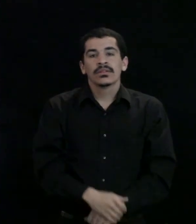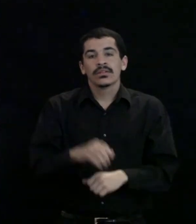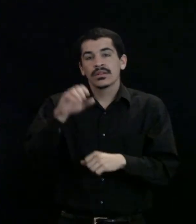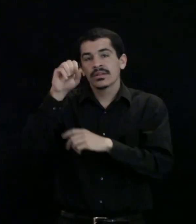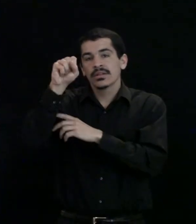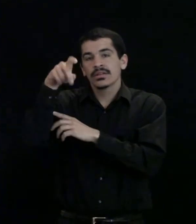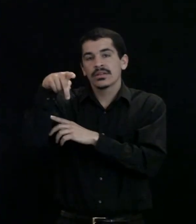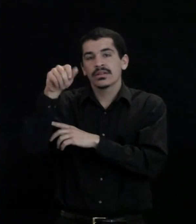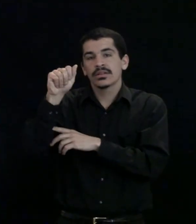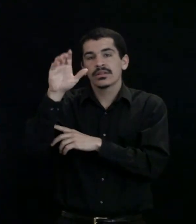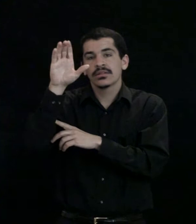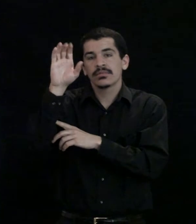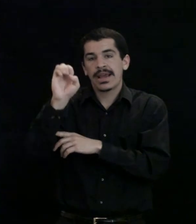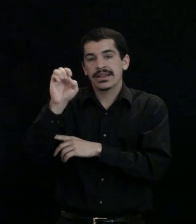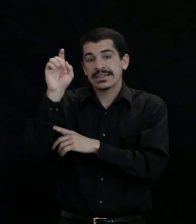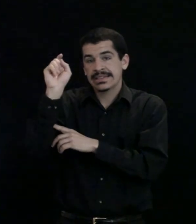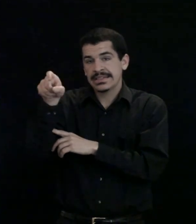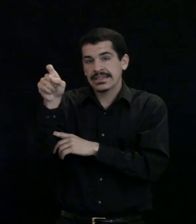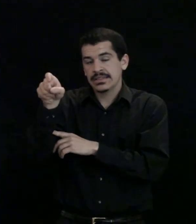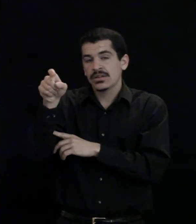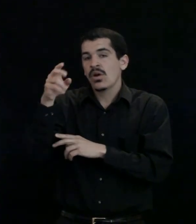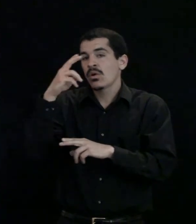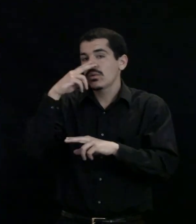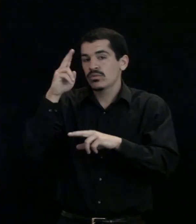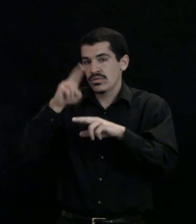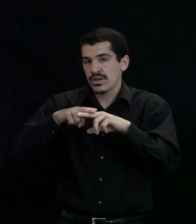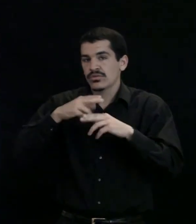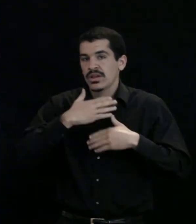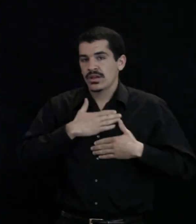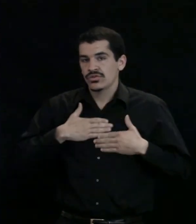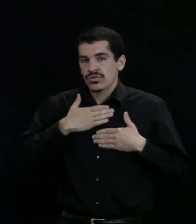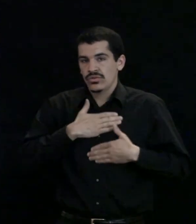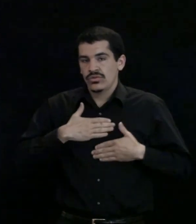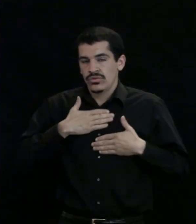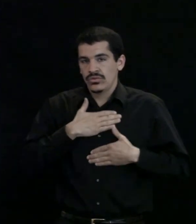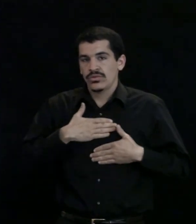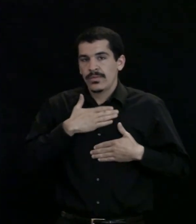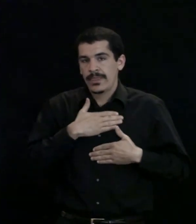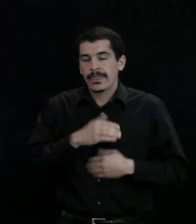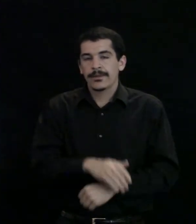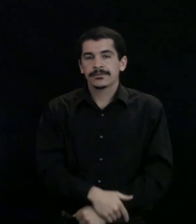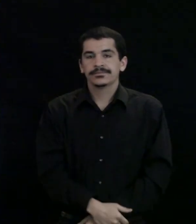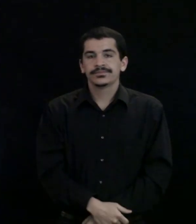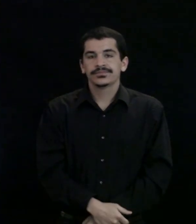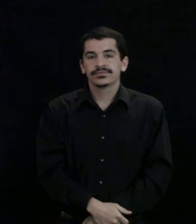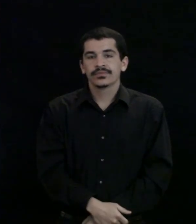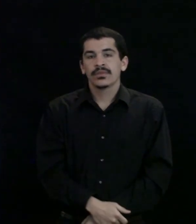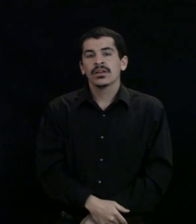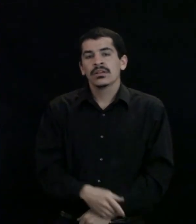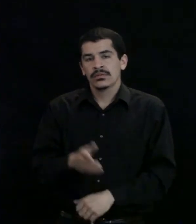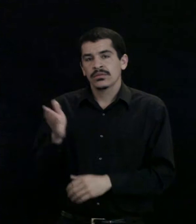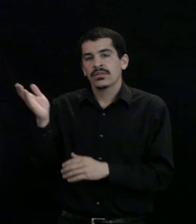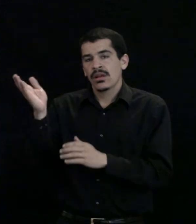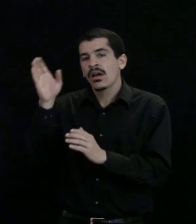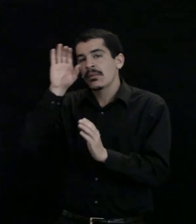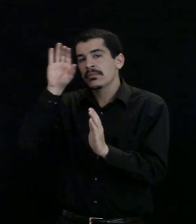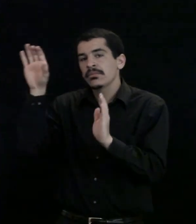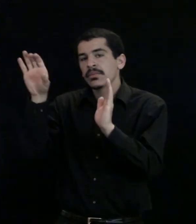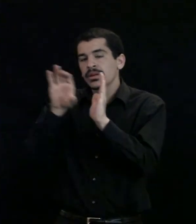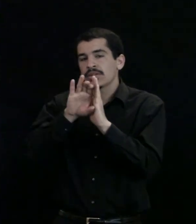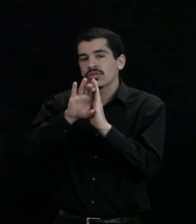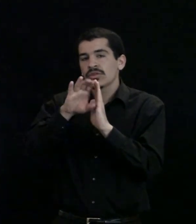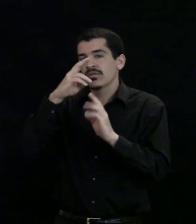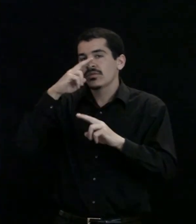Space needs, recreational. This is a diagram of the recreational